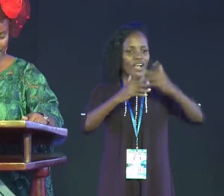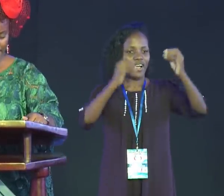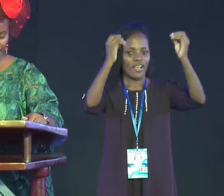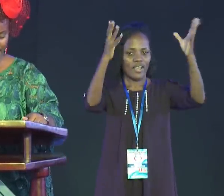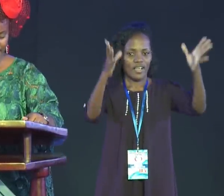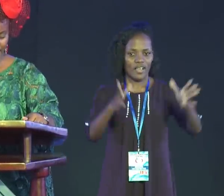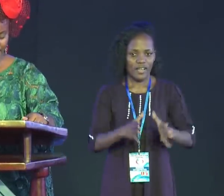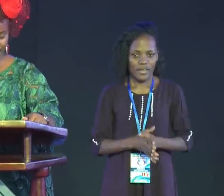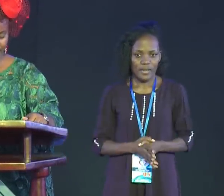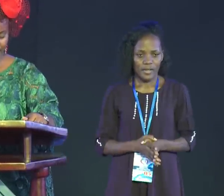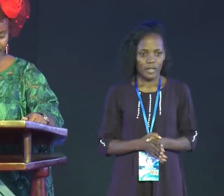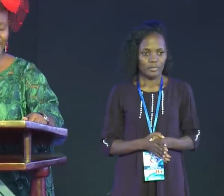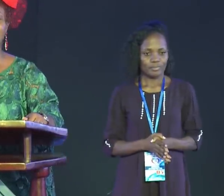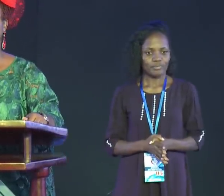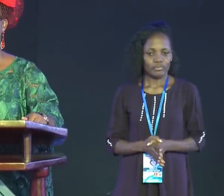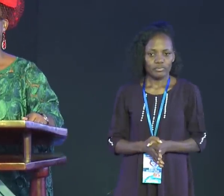Hallelujah. Amen.